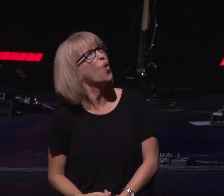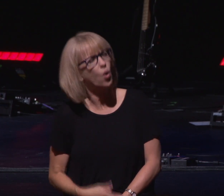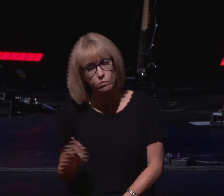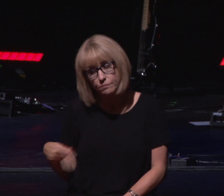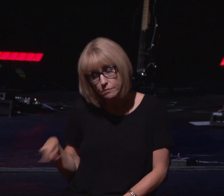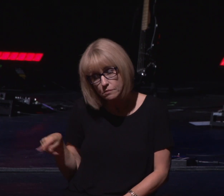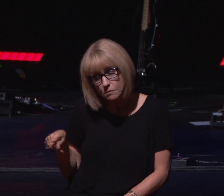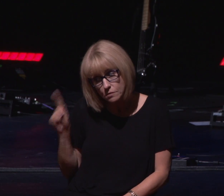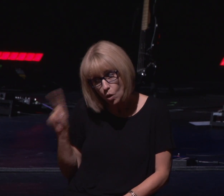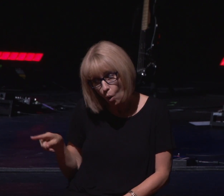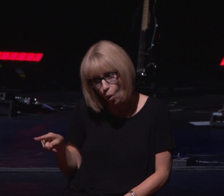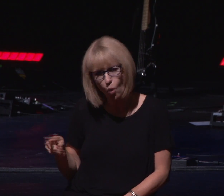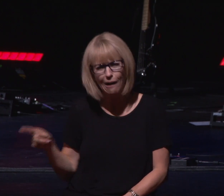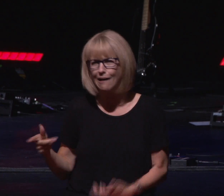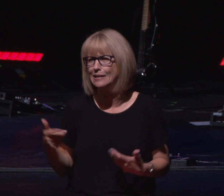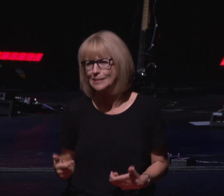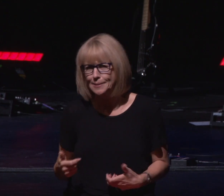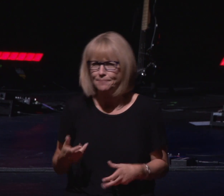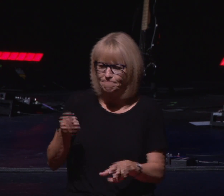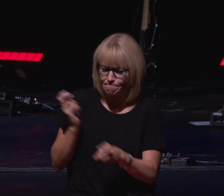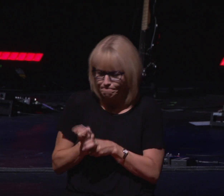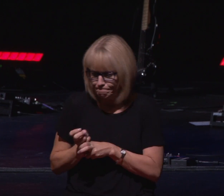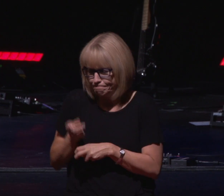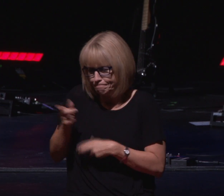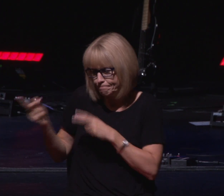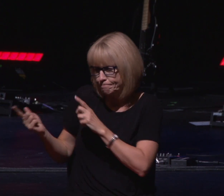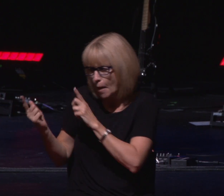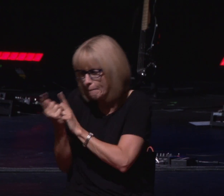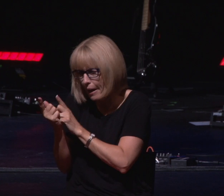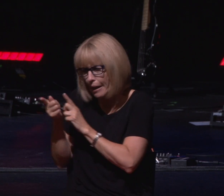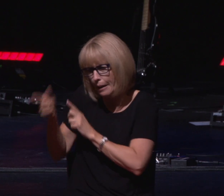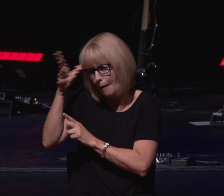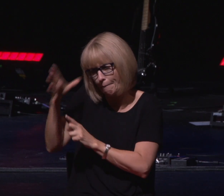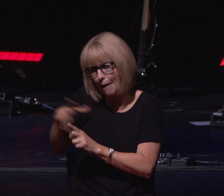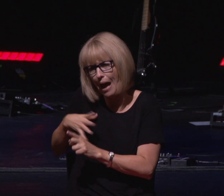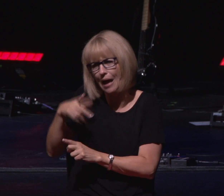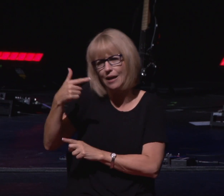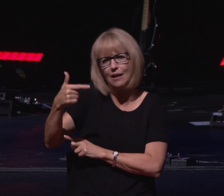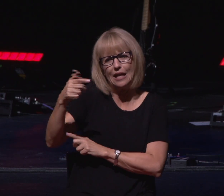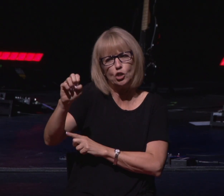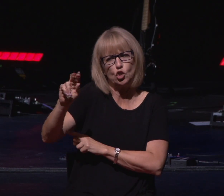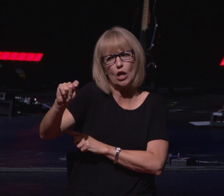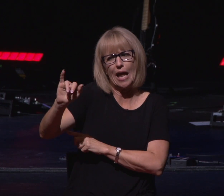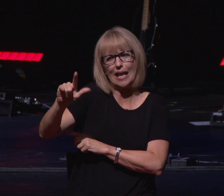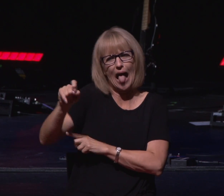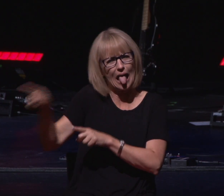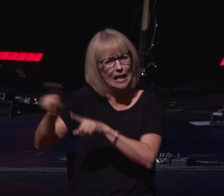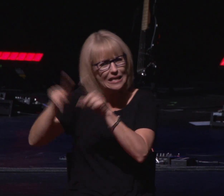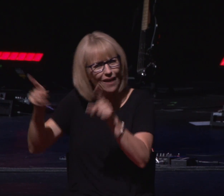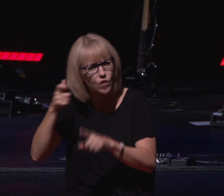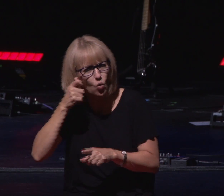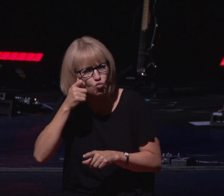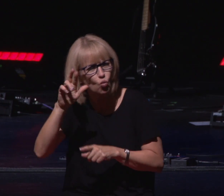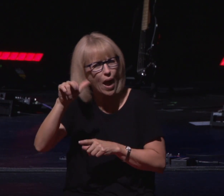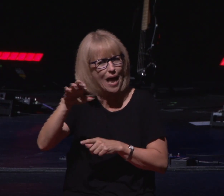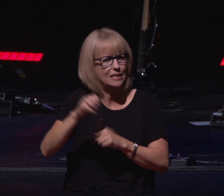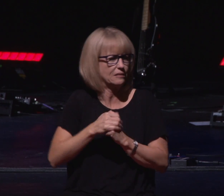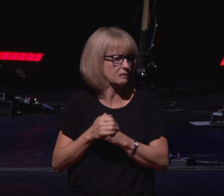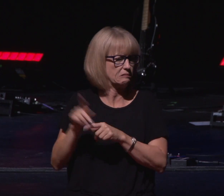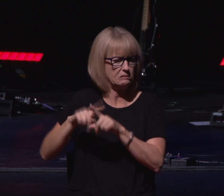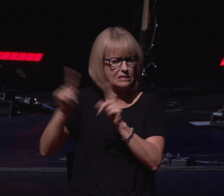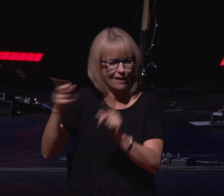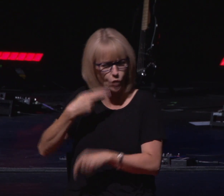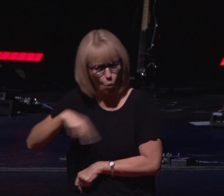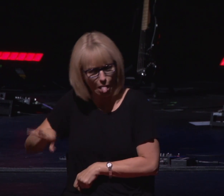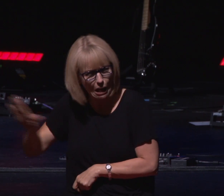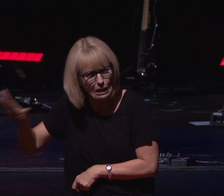difficulty because Cornelius is a Gentile. It's a different race. It's a different religion. He doesn't want to cross that boundary.